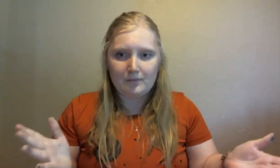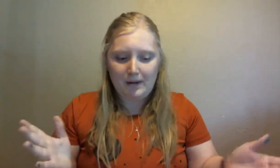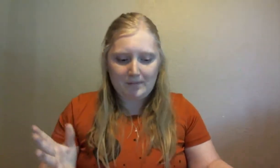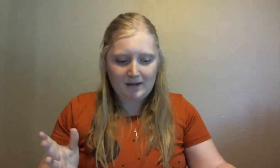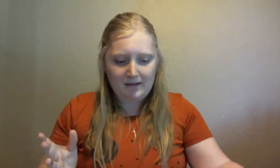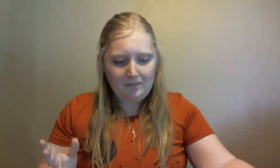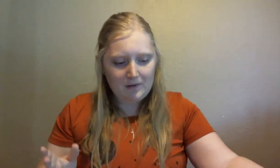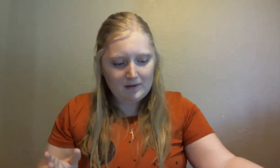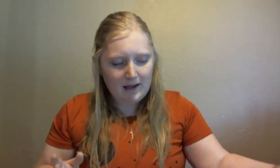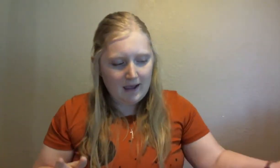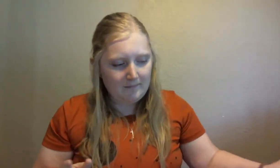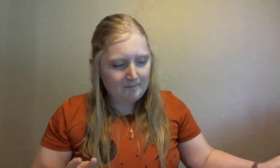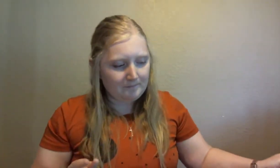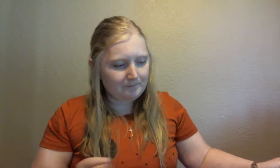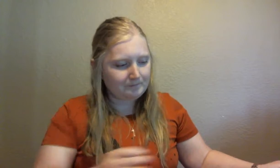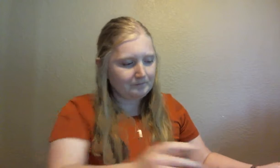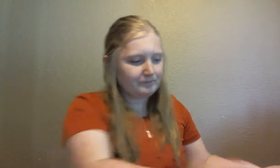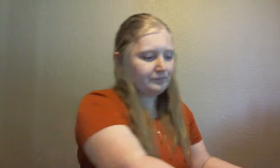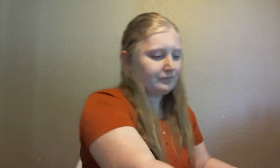wrap things up for today.